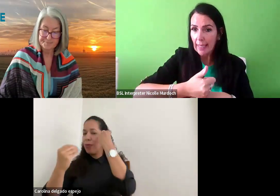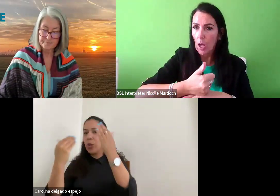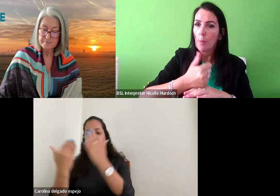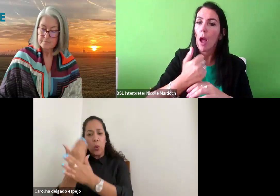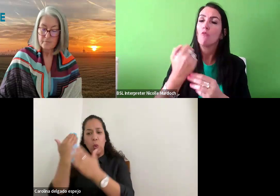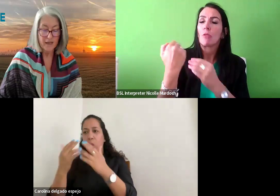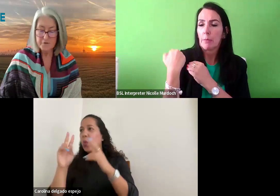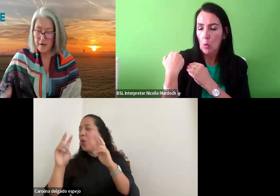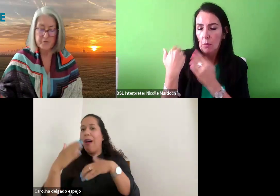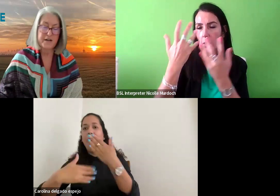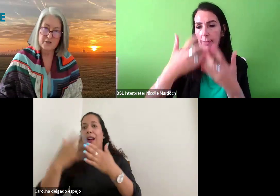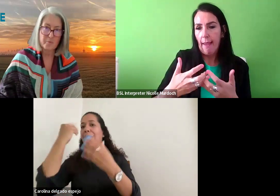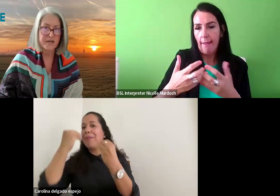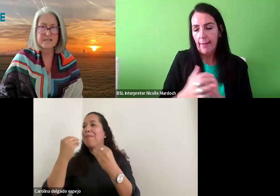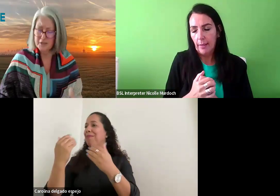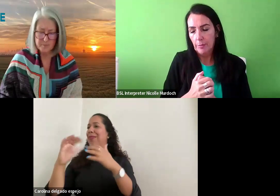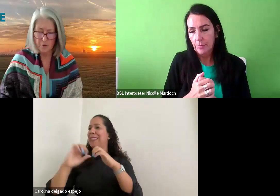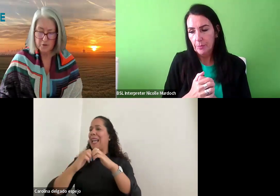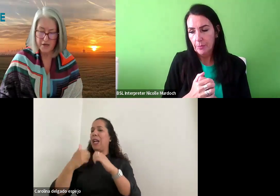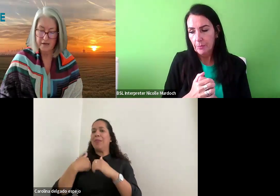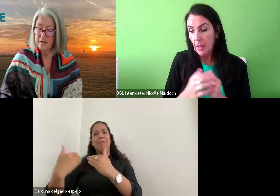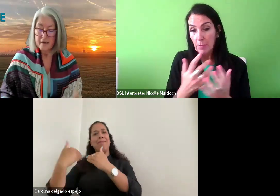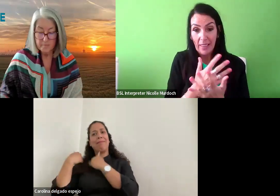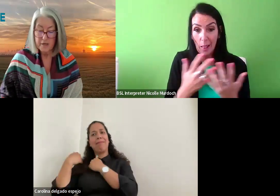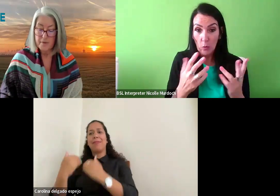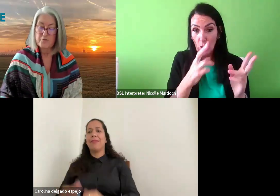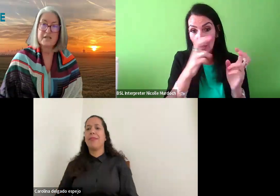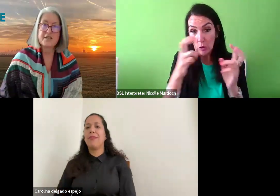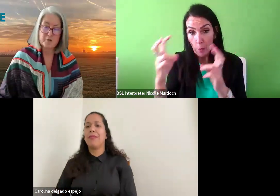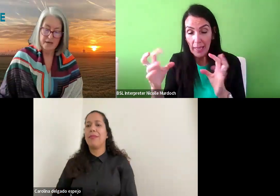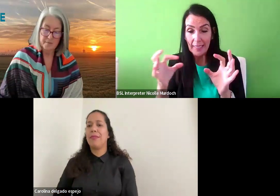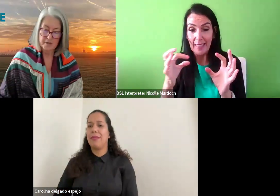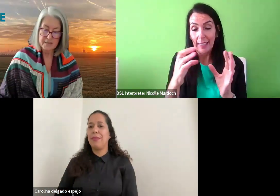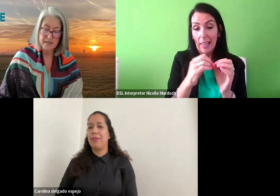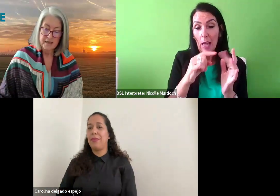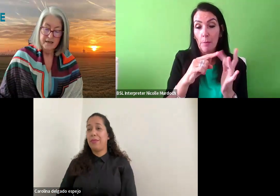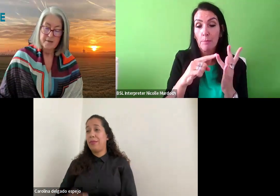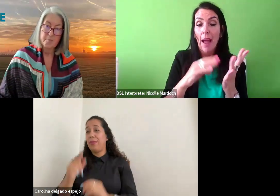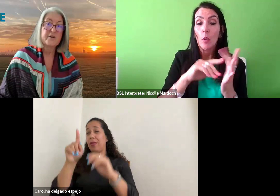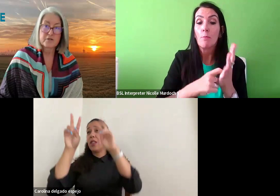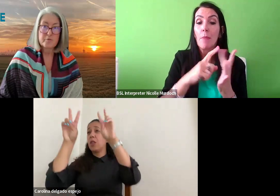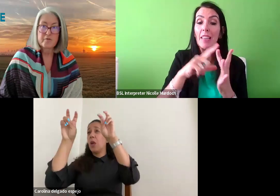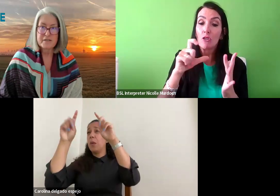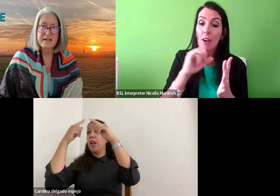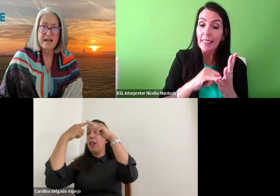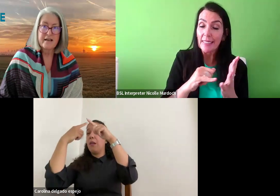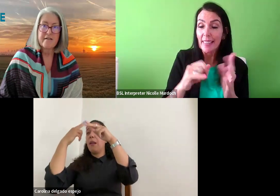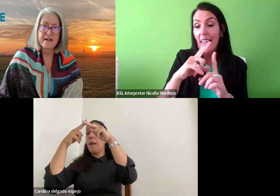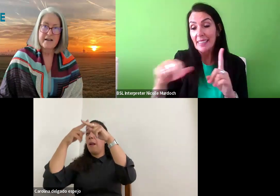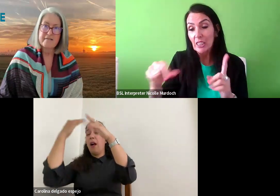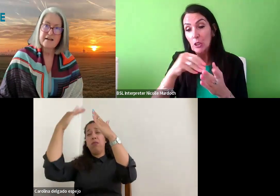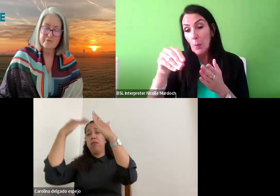responsibly. And we've covered various topics such as the blockchain, biometrics, digital payments, and not